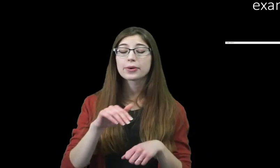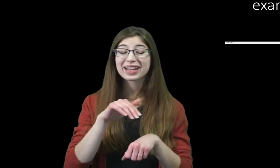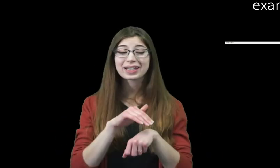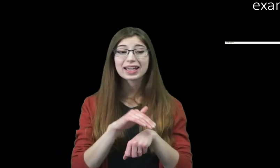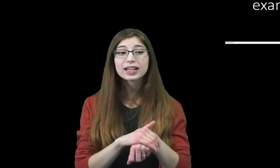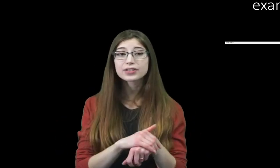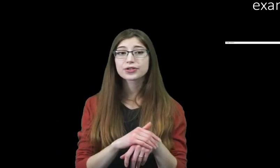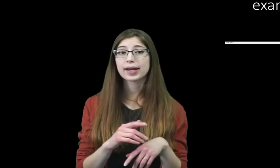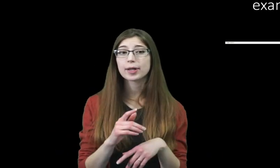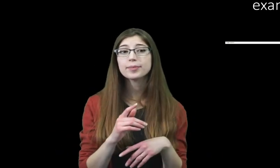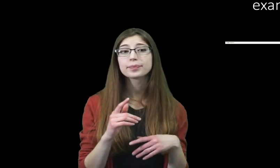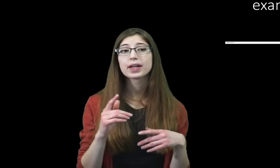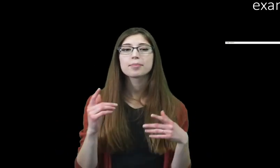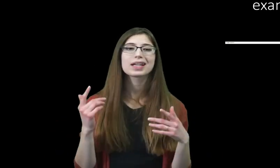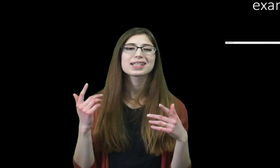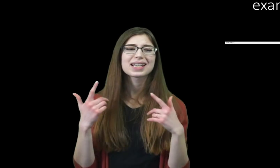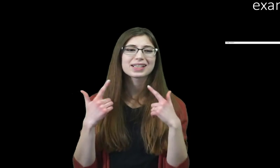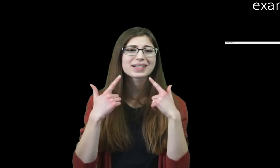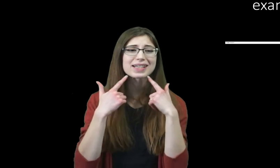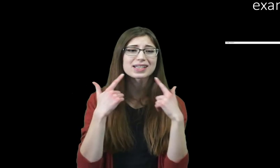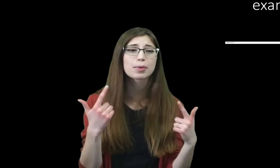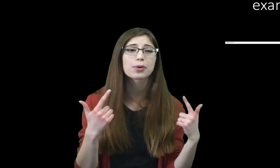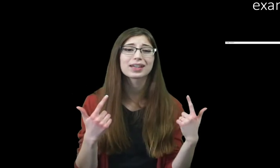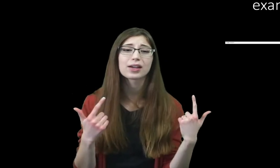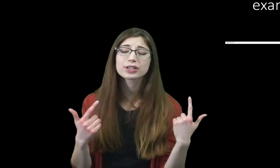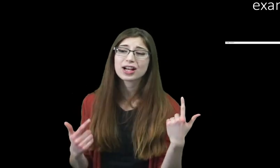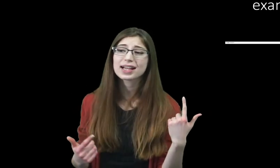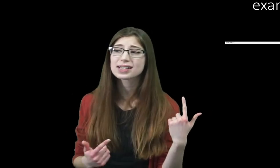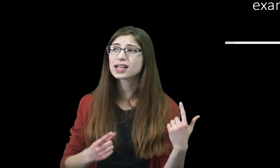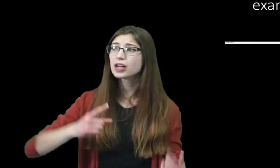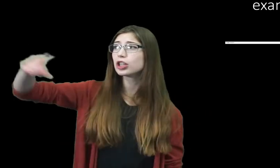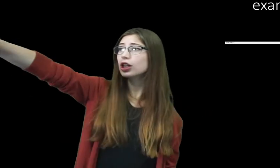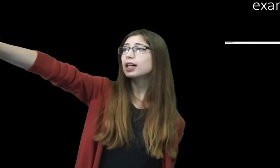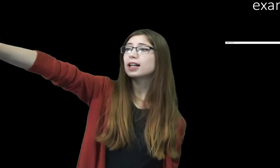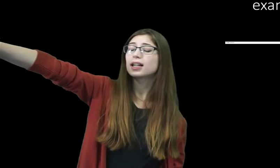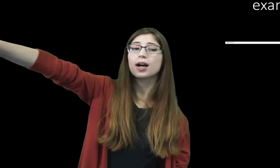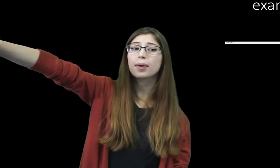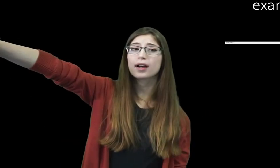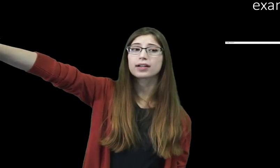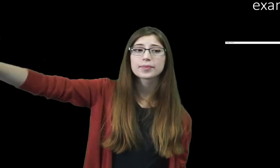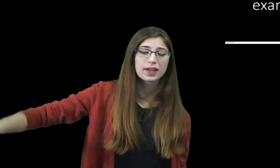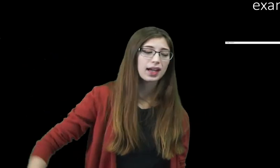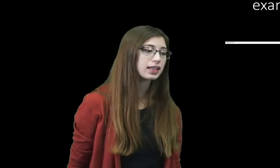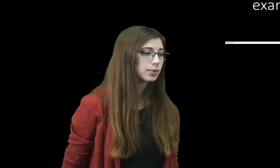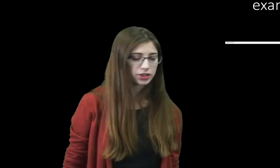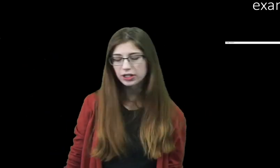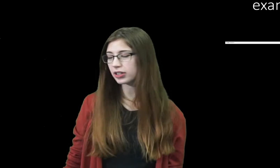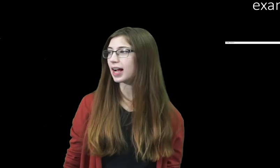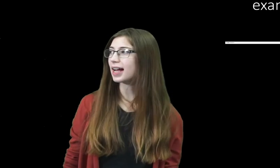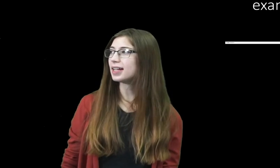in English grammar, because English is a spoken language, I could say, look, a bird. And you would turn your head, and